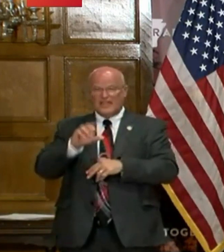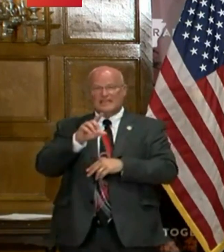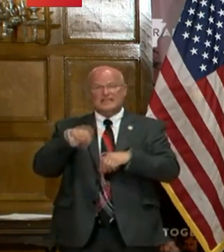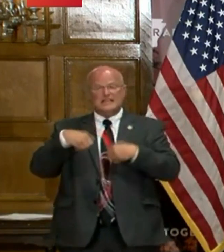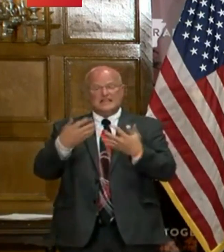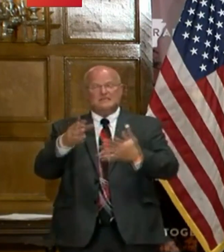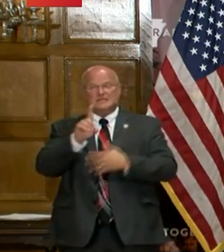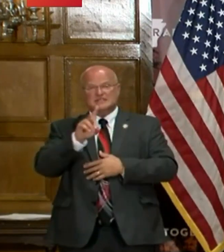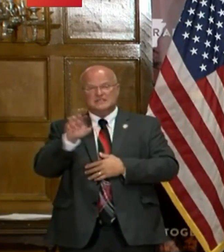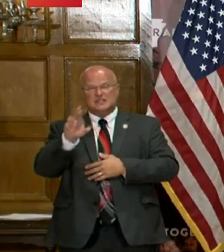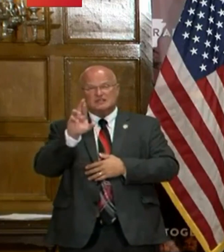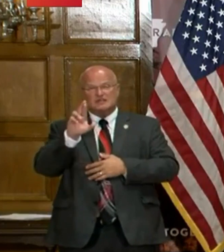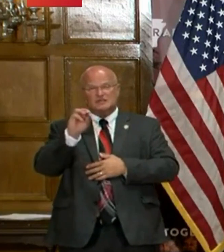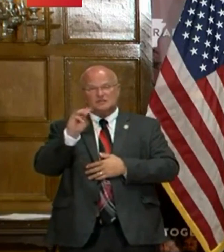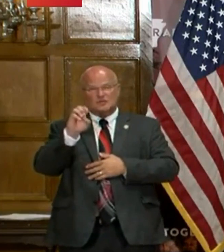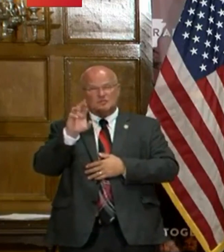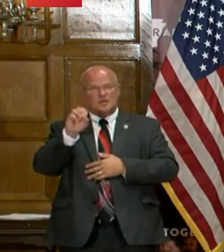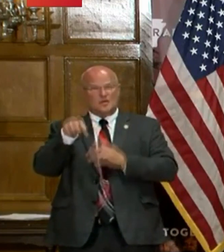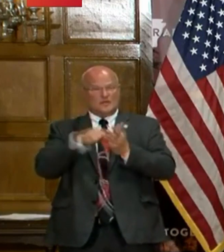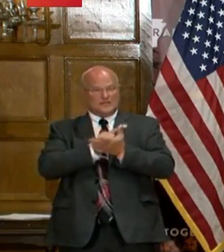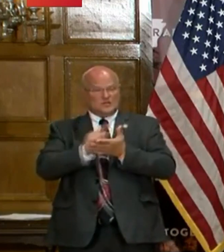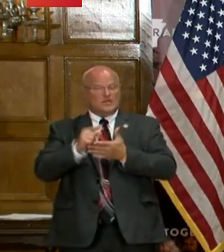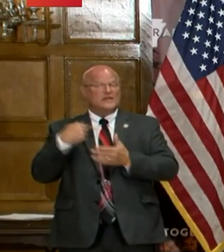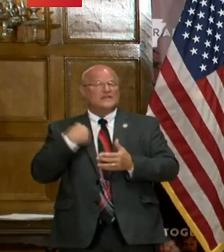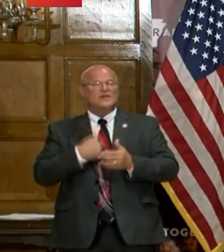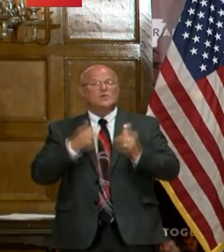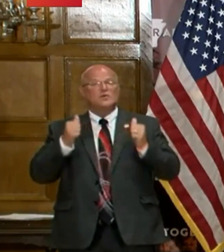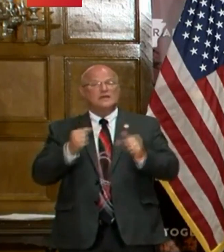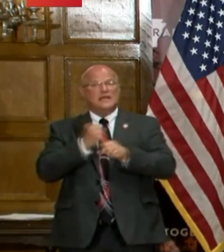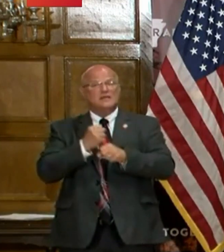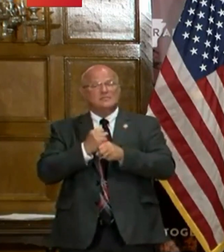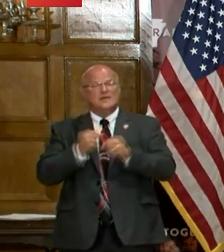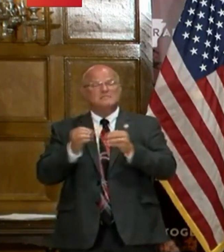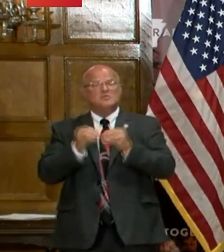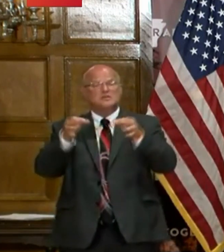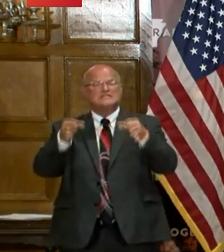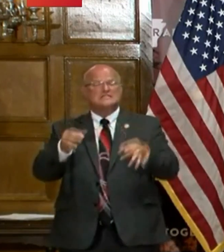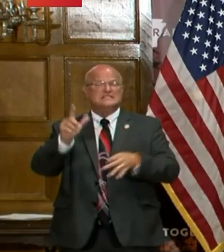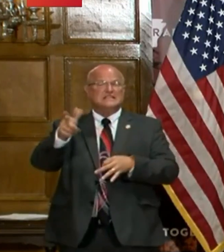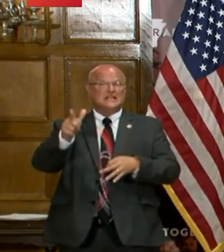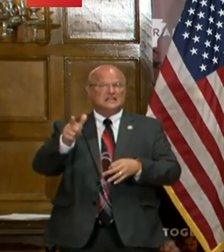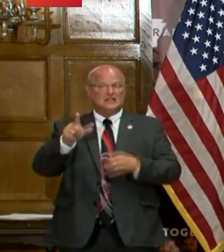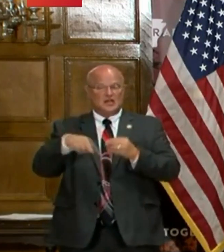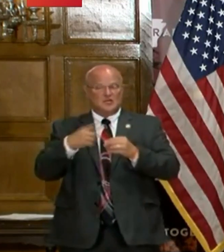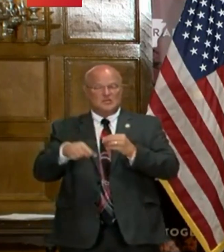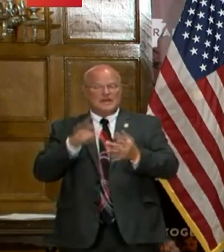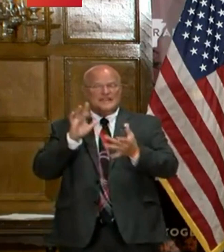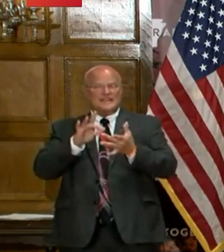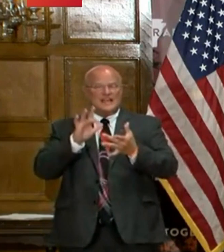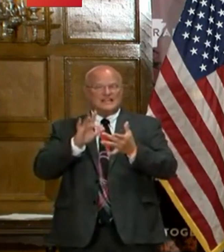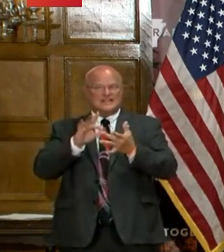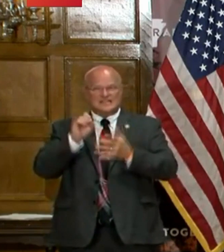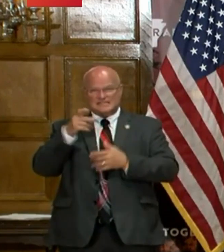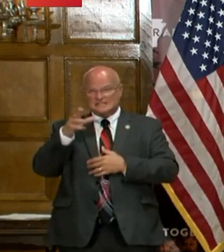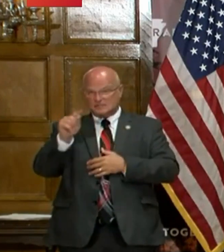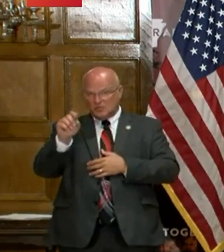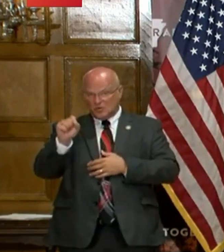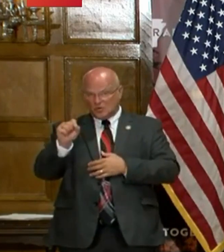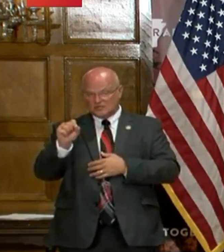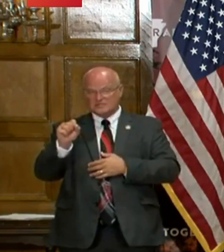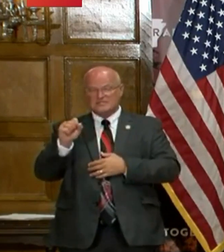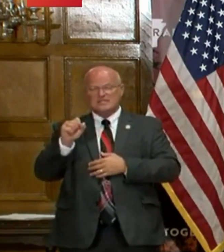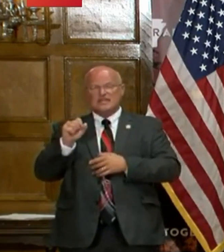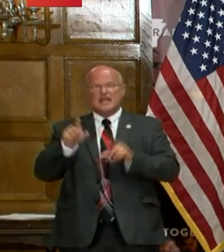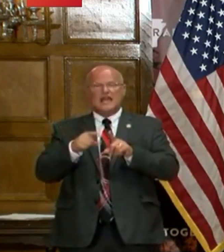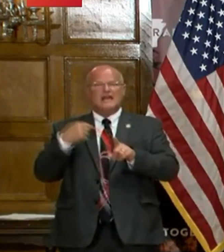Romero this week so that we can make further decisions in regards to the contact sports